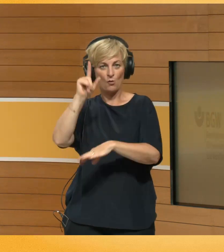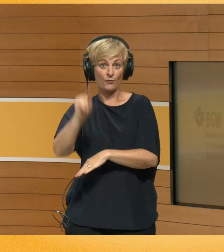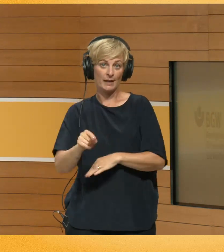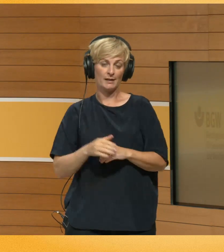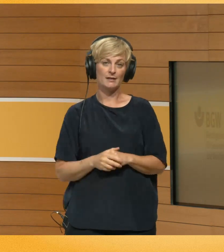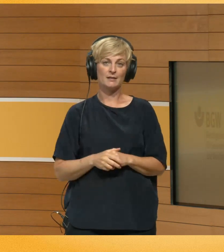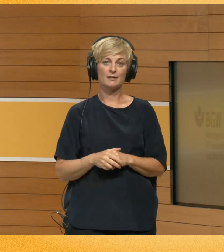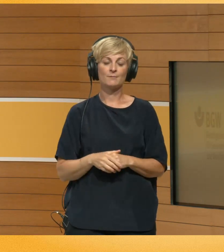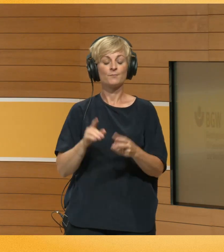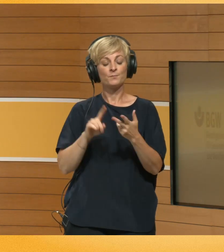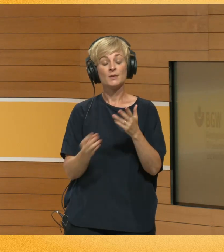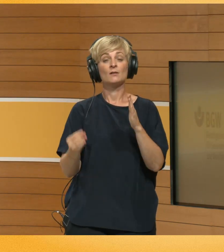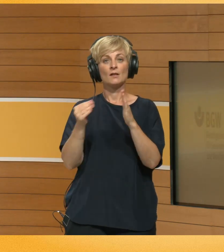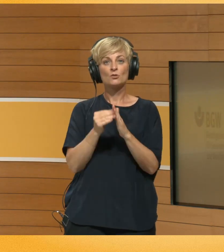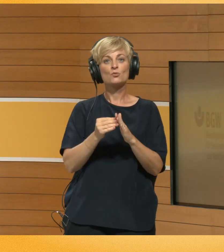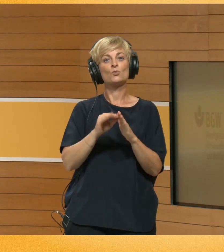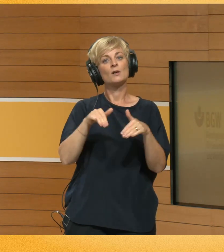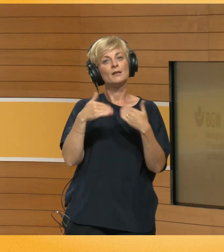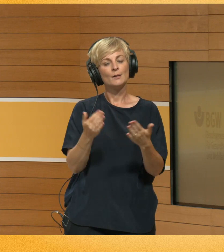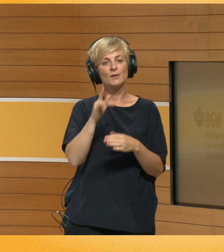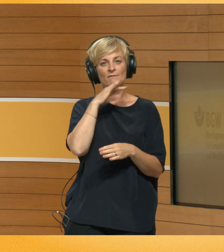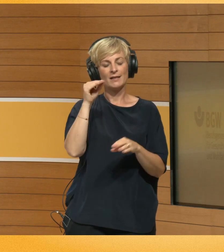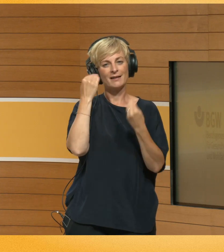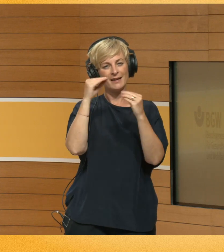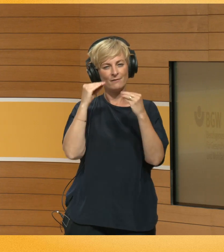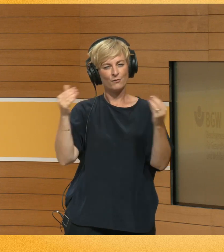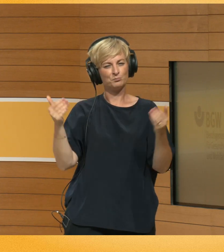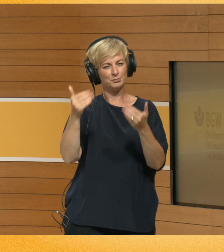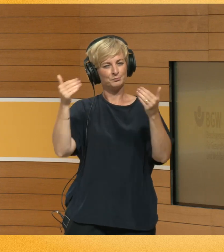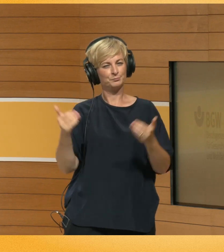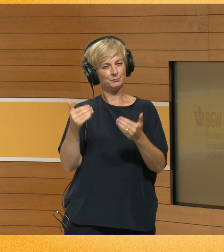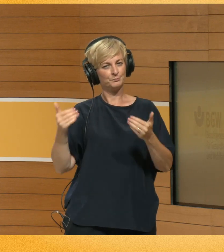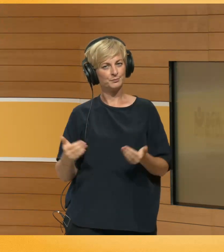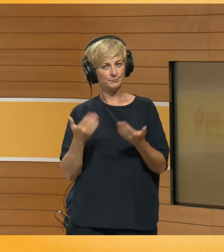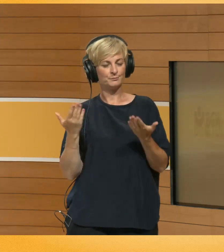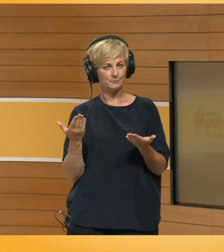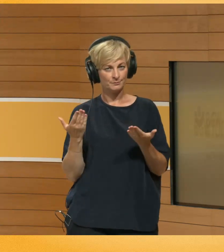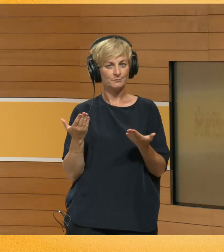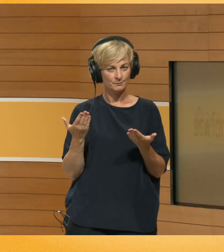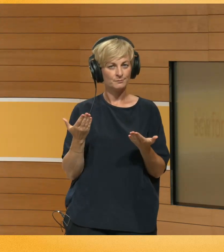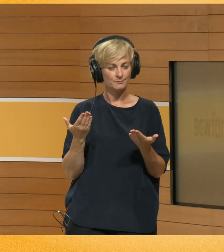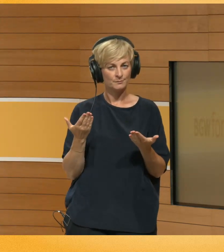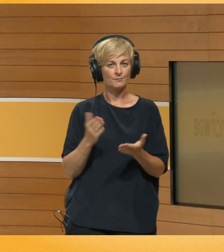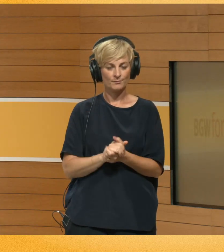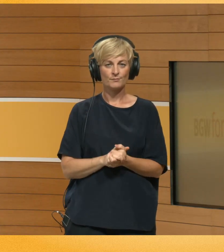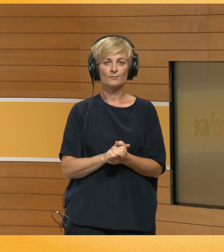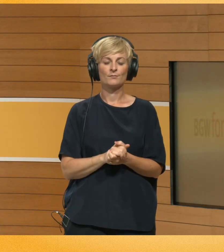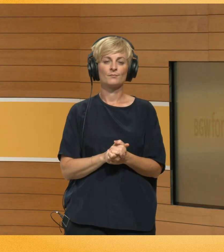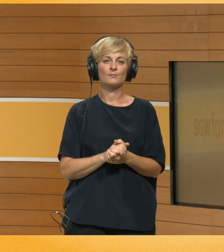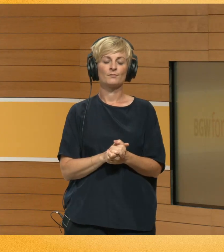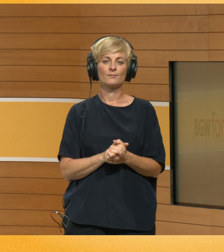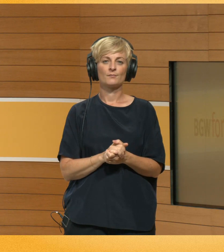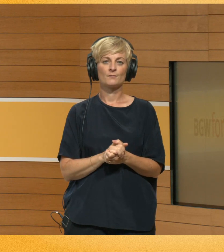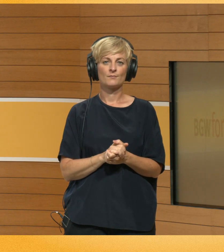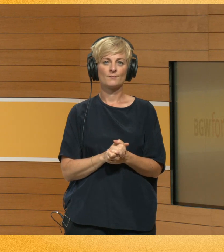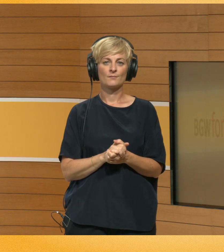information that were being churned out there. Vaccine acceptance within the sub-Saharan region span